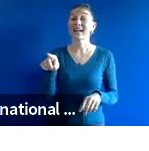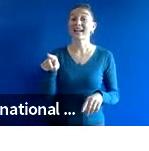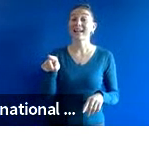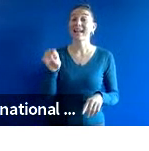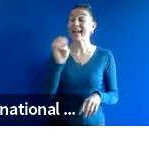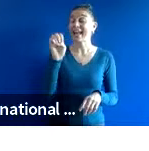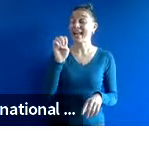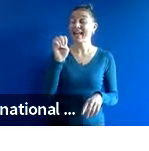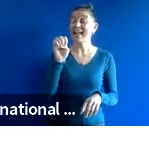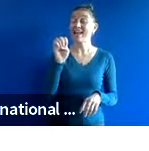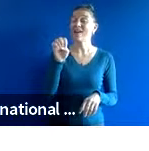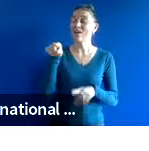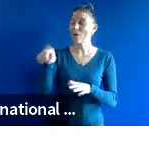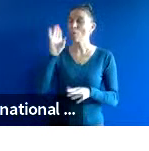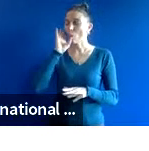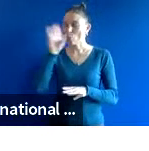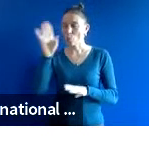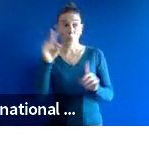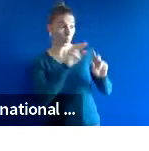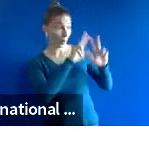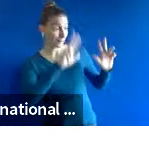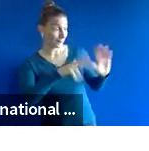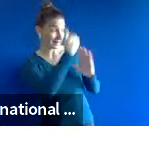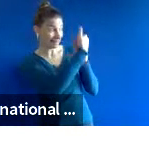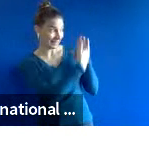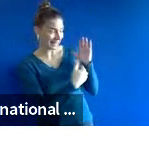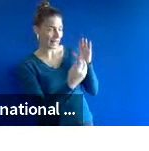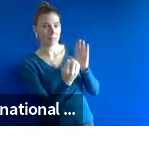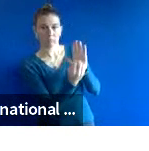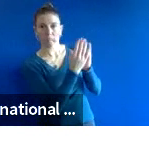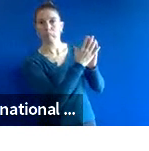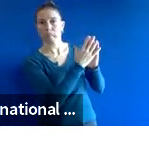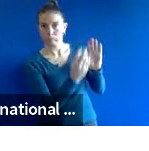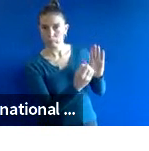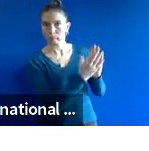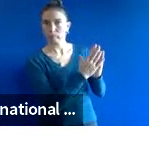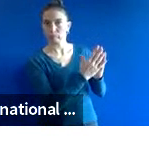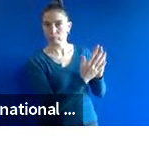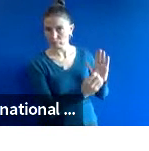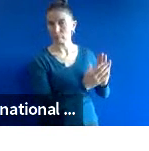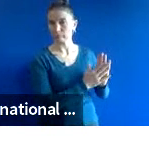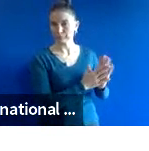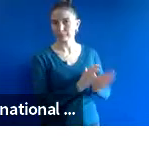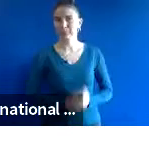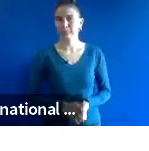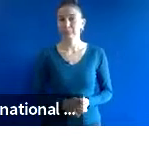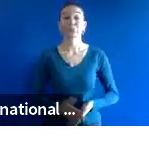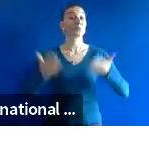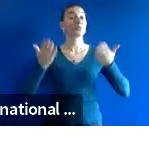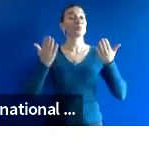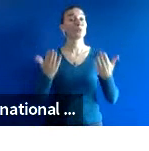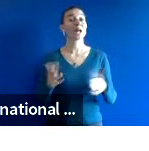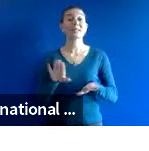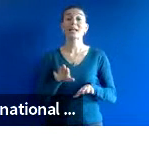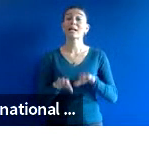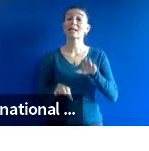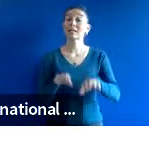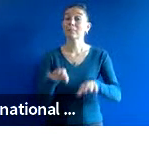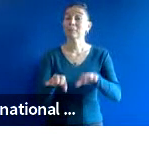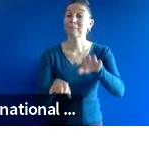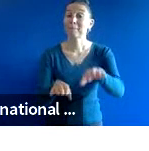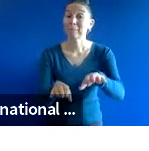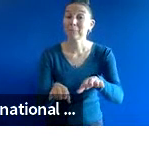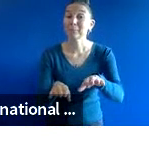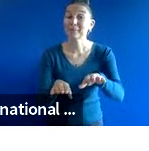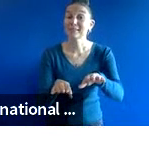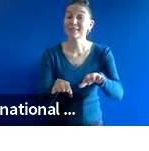updated also on the website inclusivemobility.eu. So that are the next steps that we would appreciate to stay